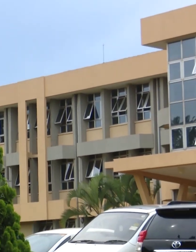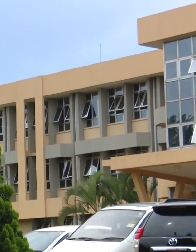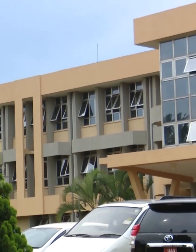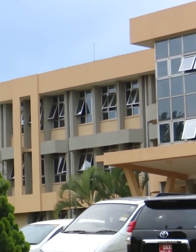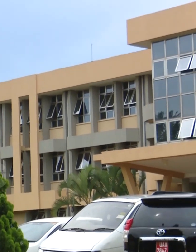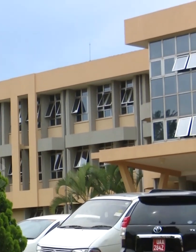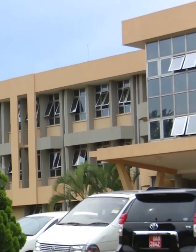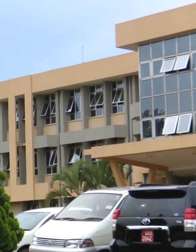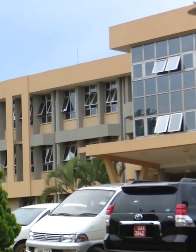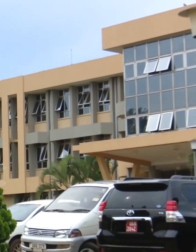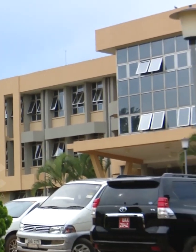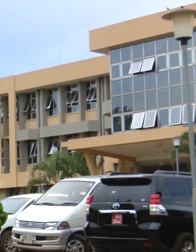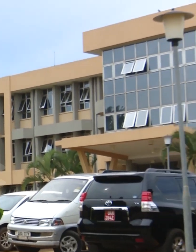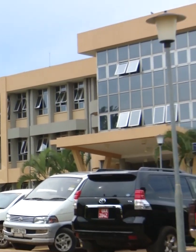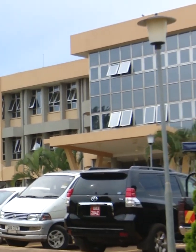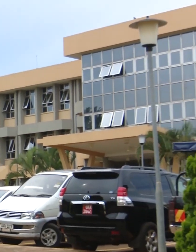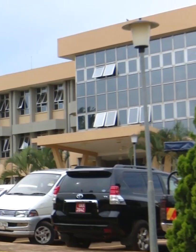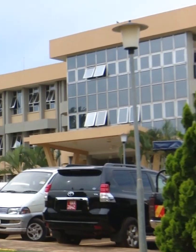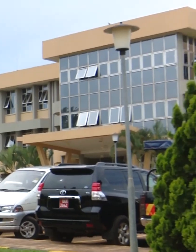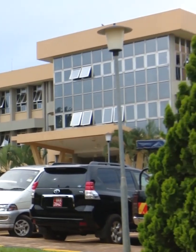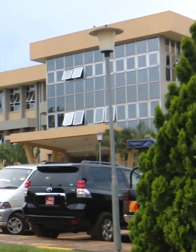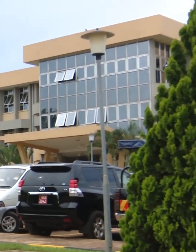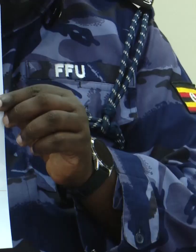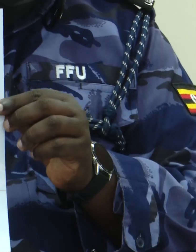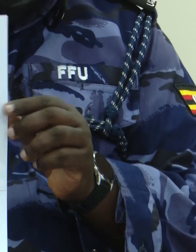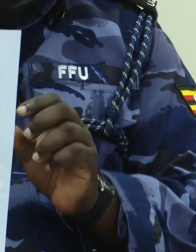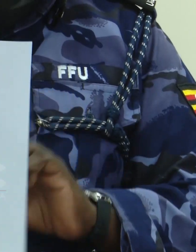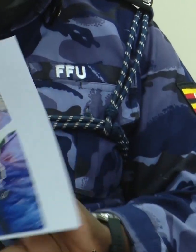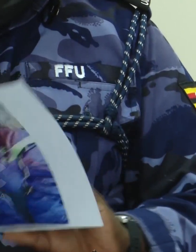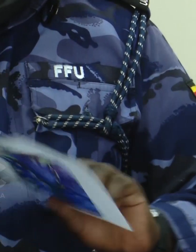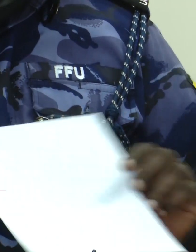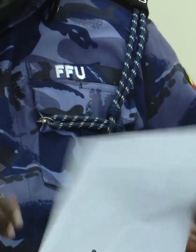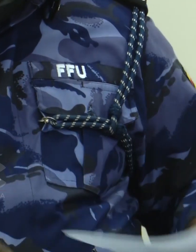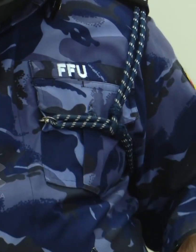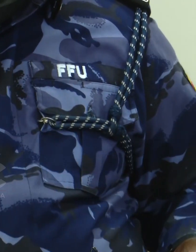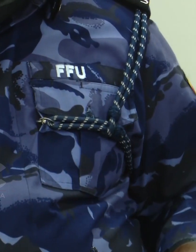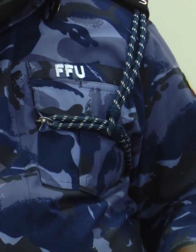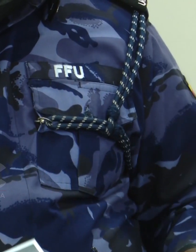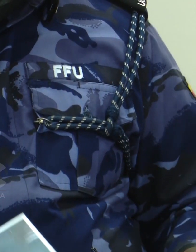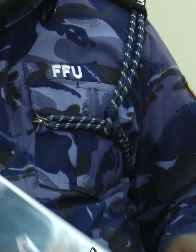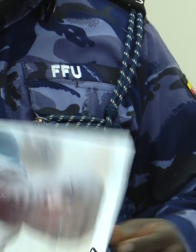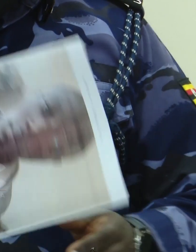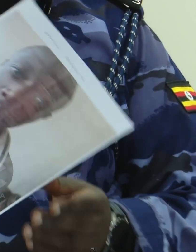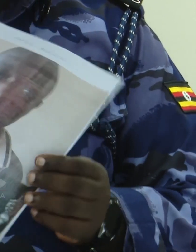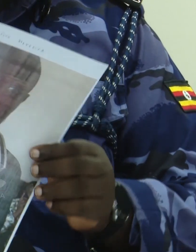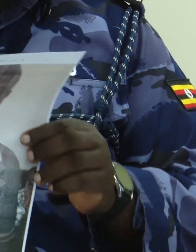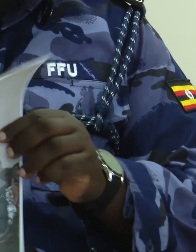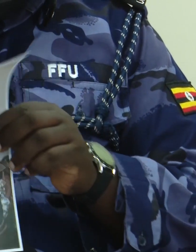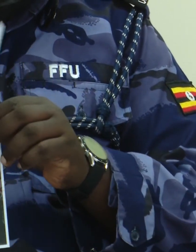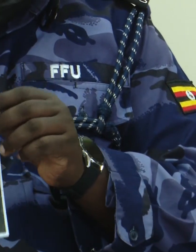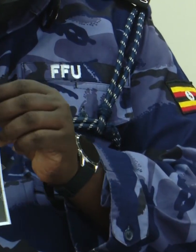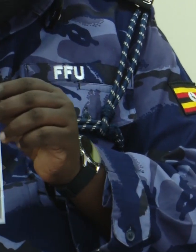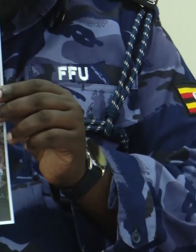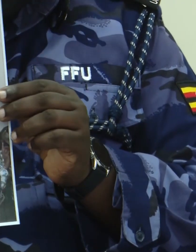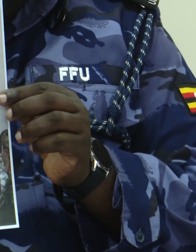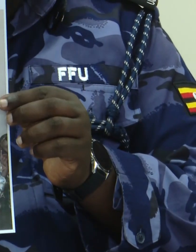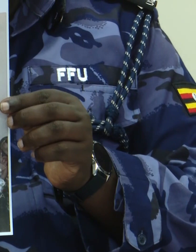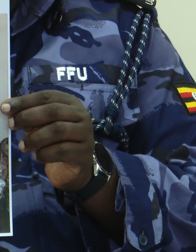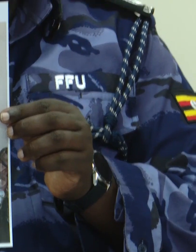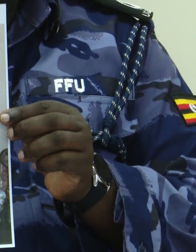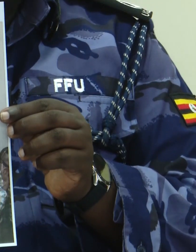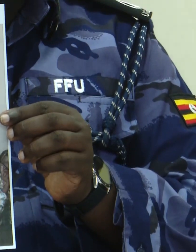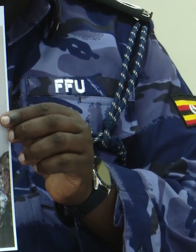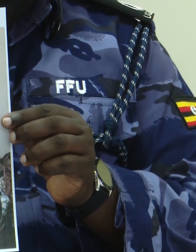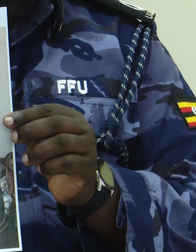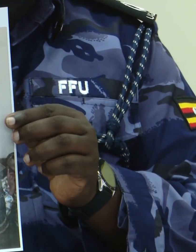of 4 months, stealing 6 guns. In such operations by different security agencies, new rebel outfit has